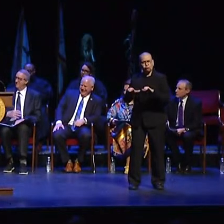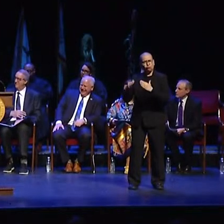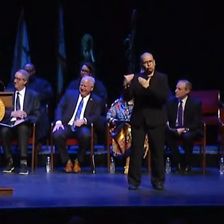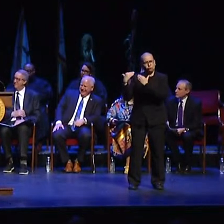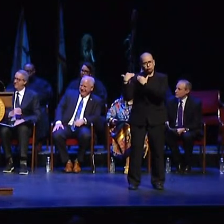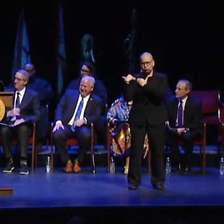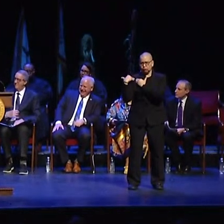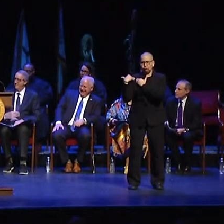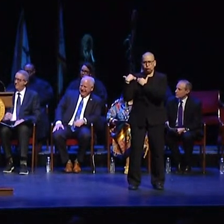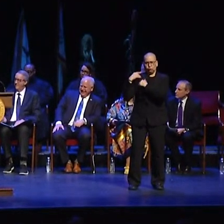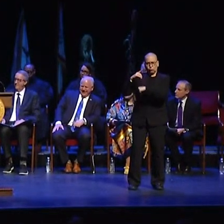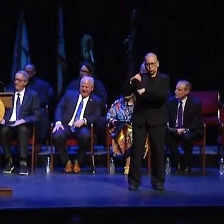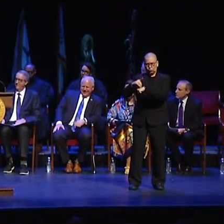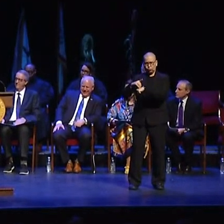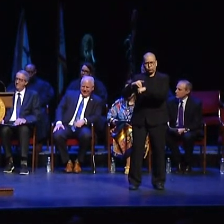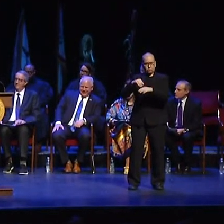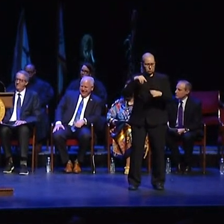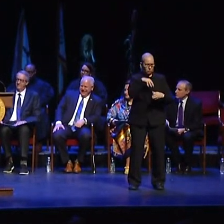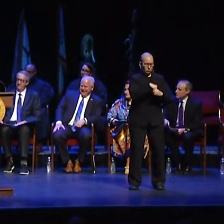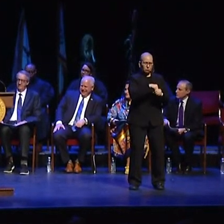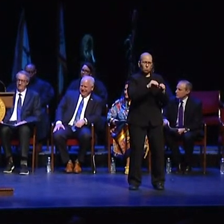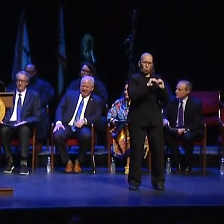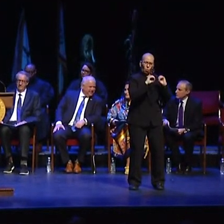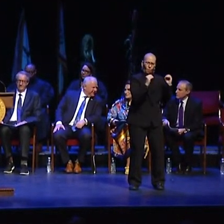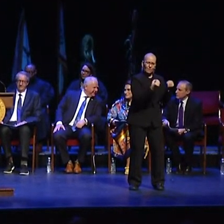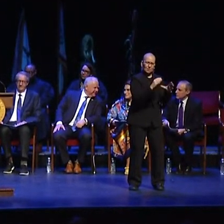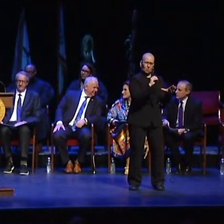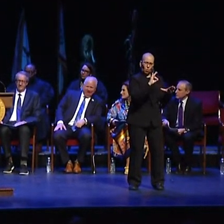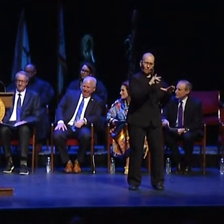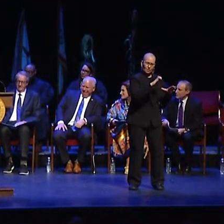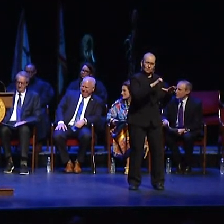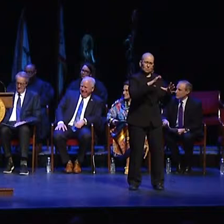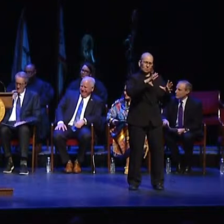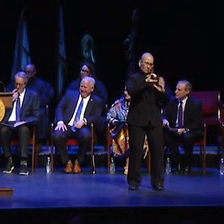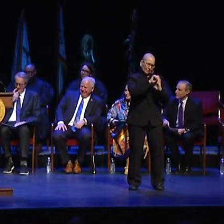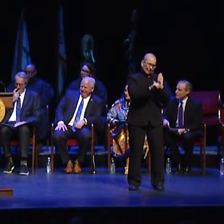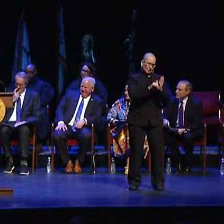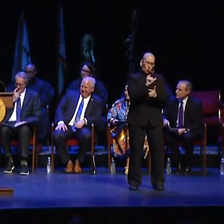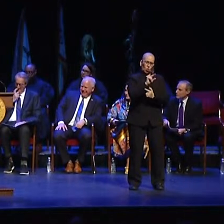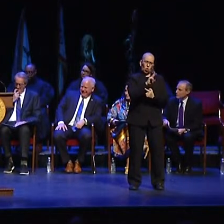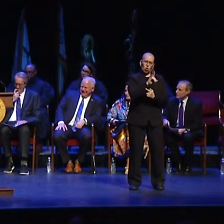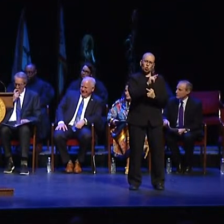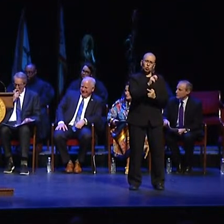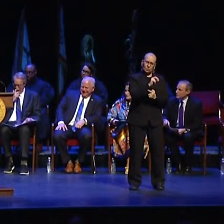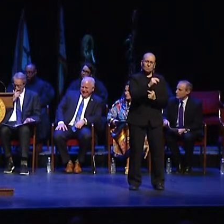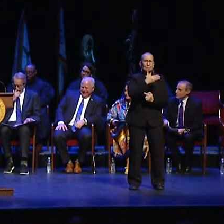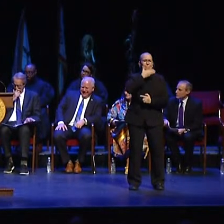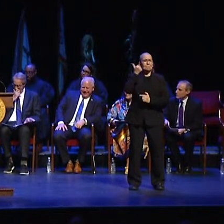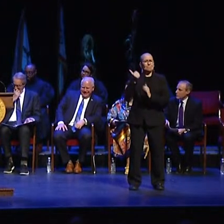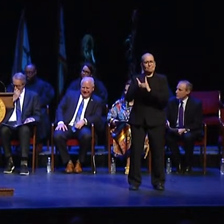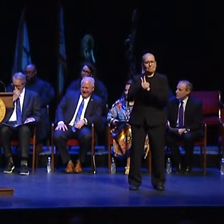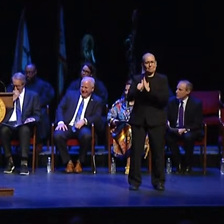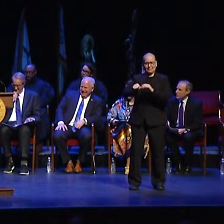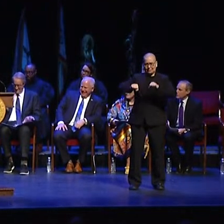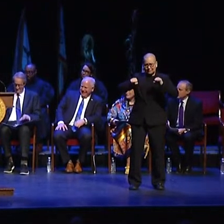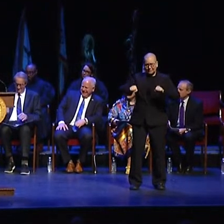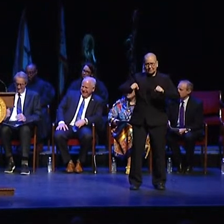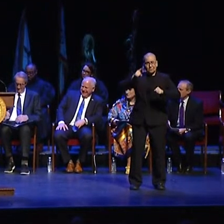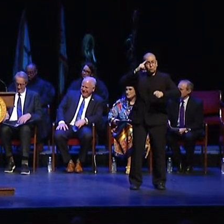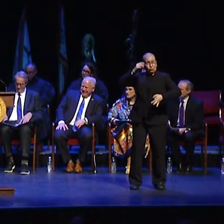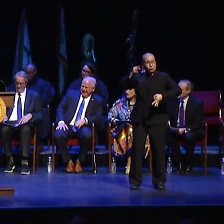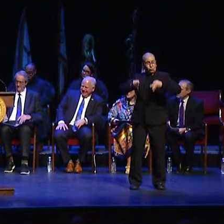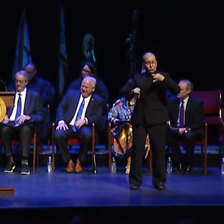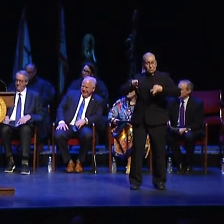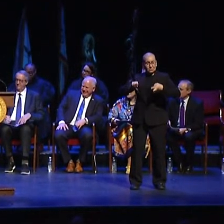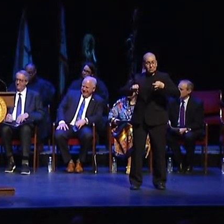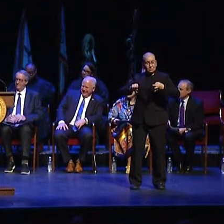of State Auditor. The duties of the Office of State Auditor. To the best of my judgment and ability. To the best of my judgment and ability. So help me